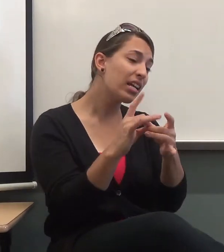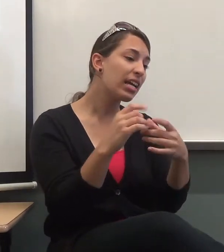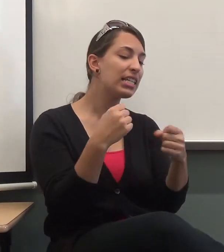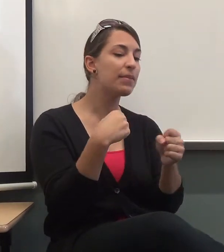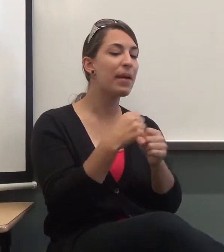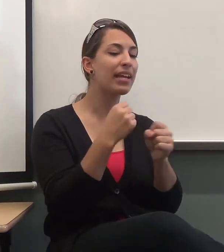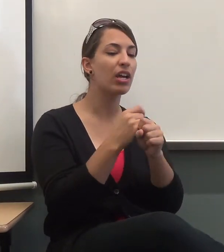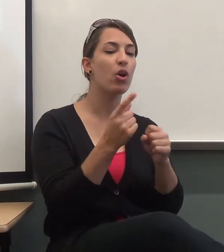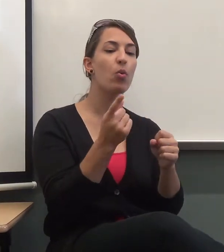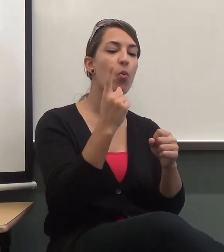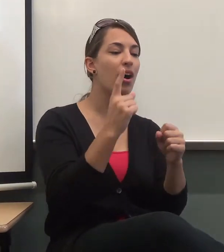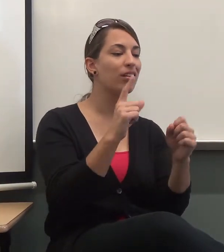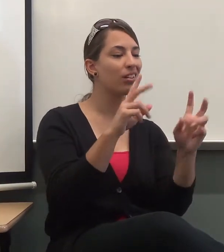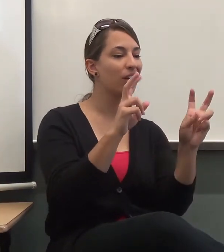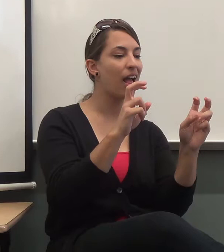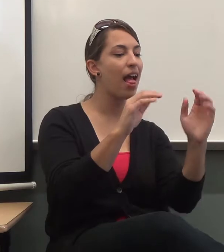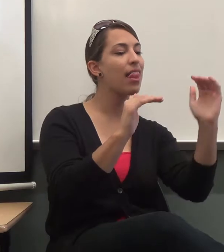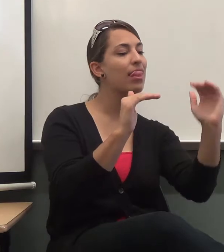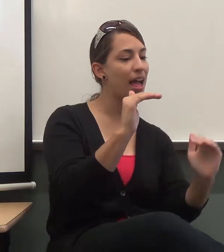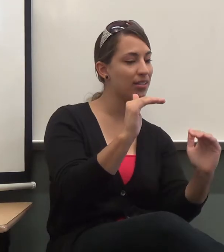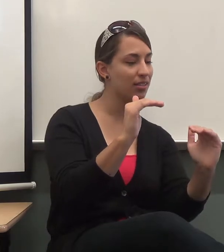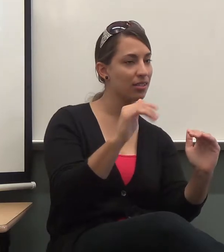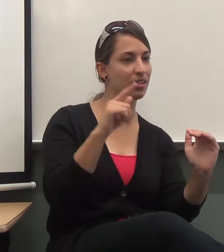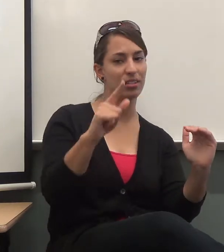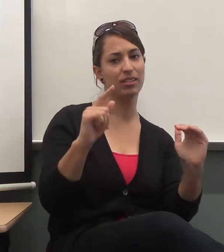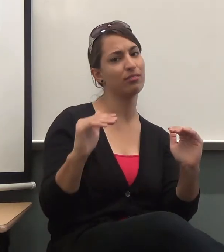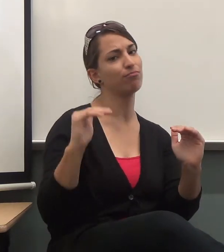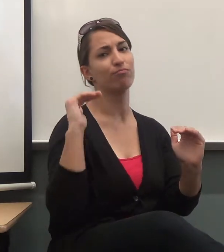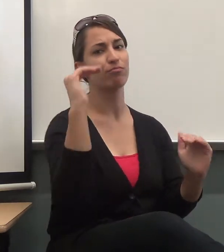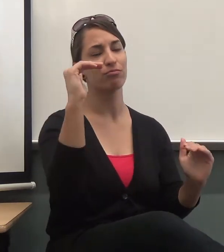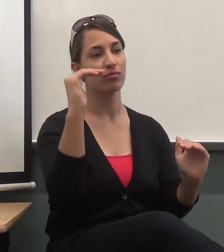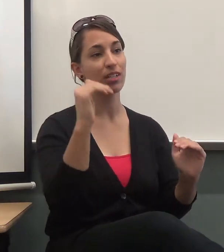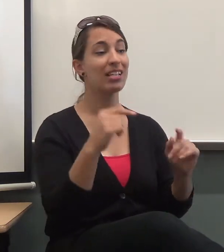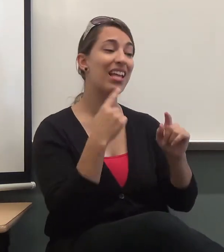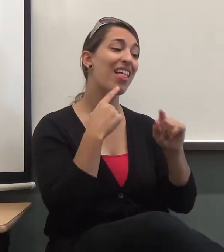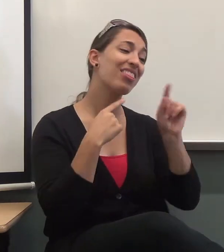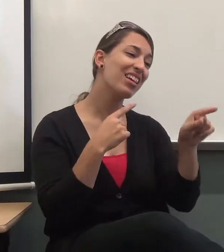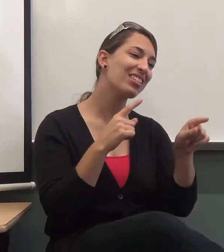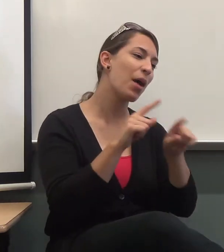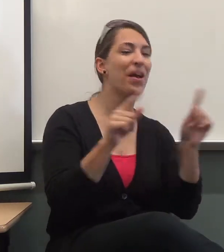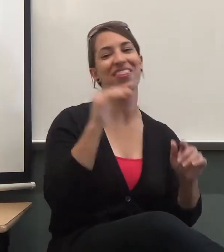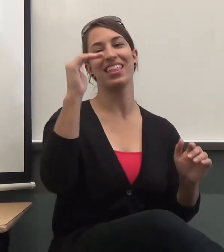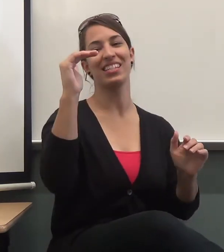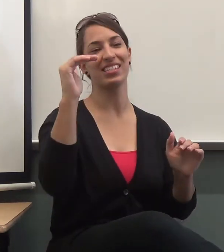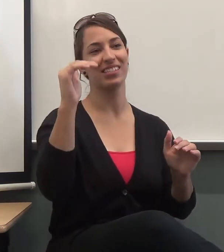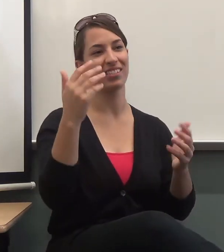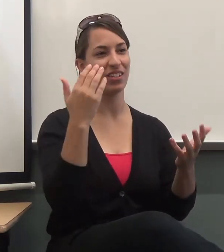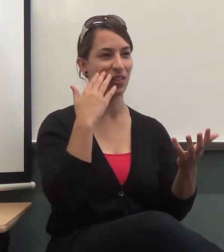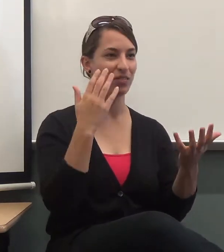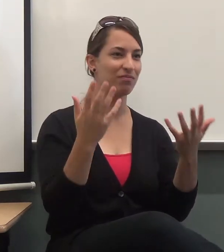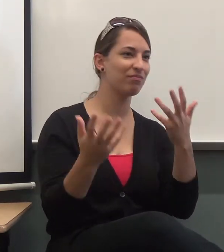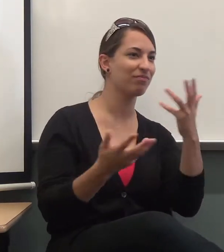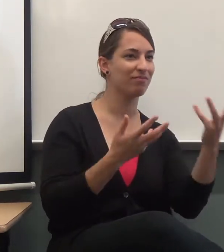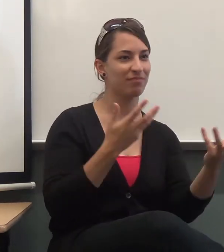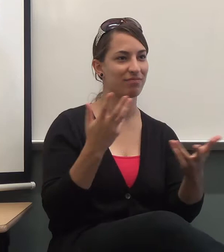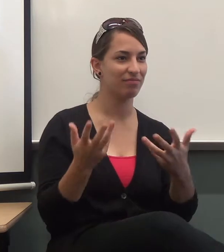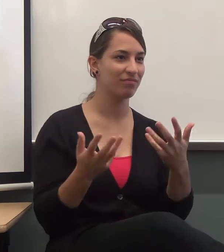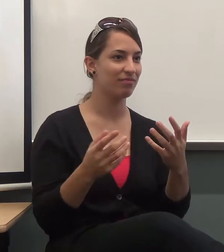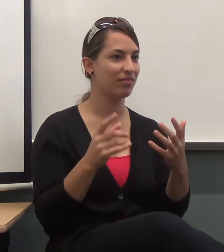follow? It makes one less than the other. This, however, this. This, therefore this. So one is required for the other